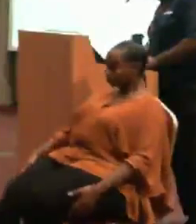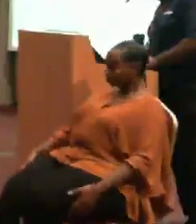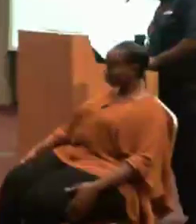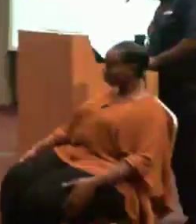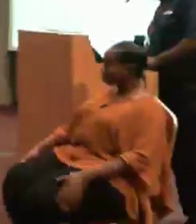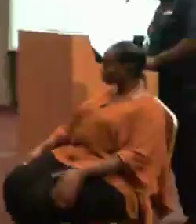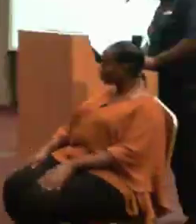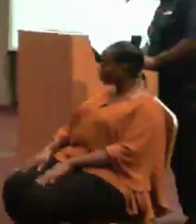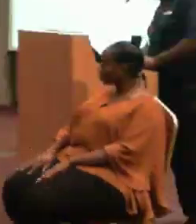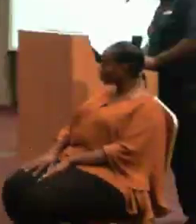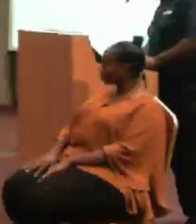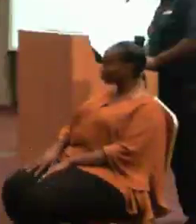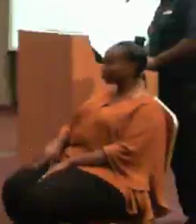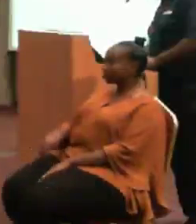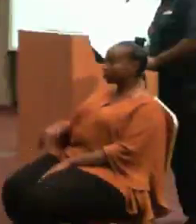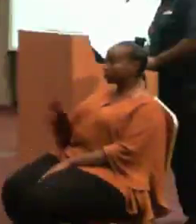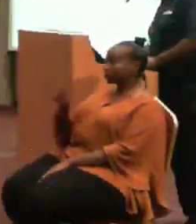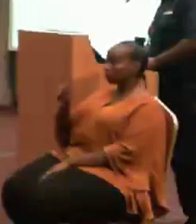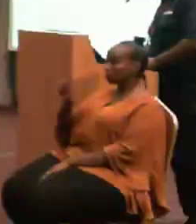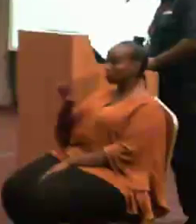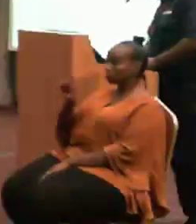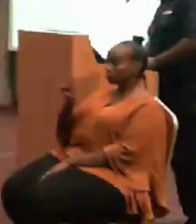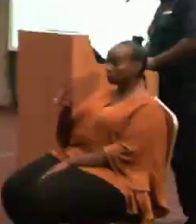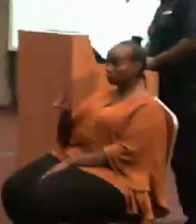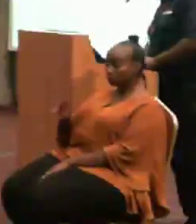Mr. Ted Blom, if you could come forward, please.